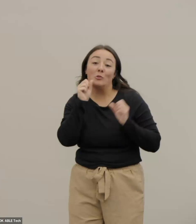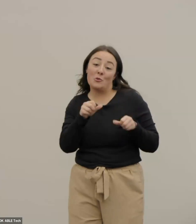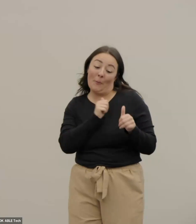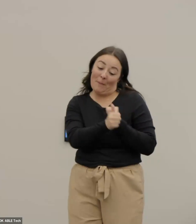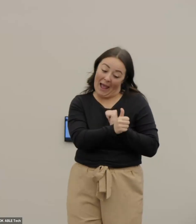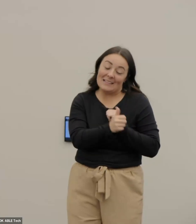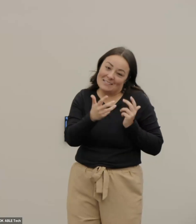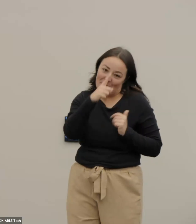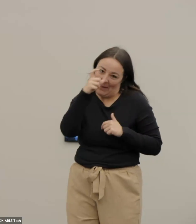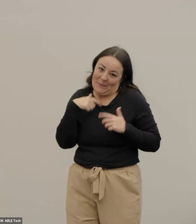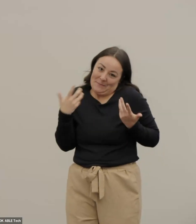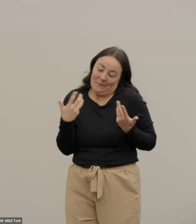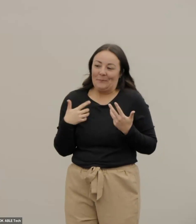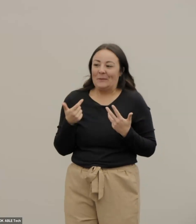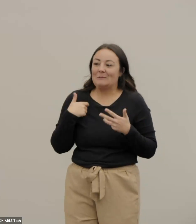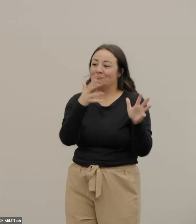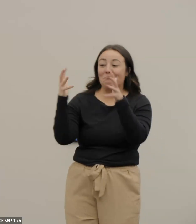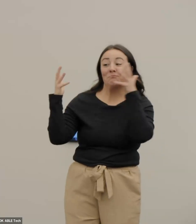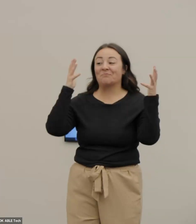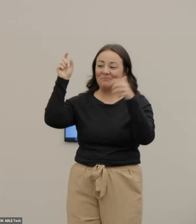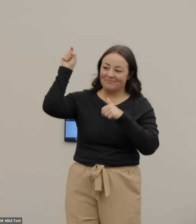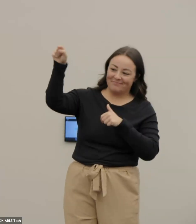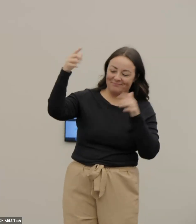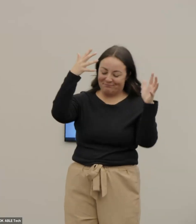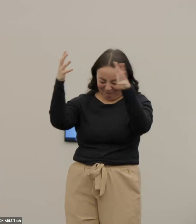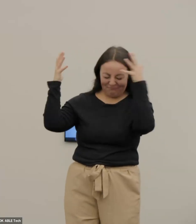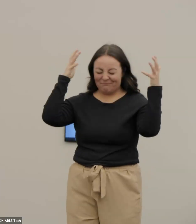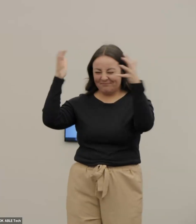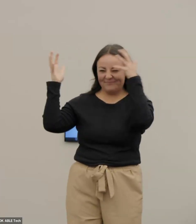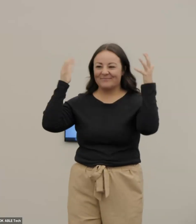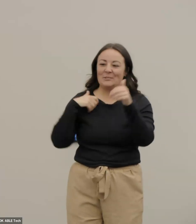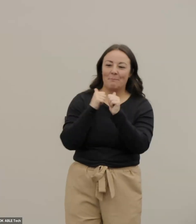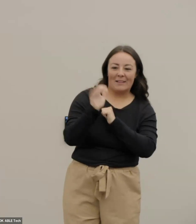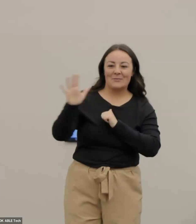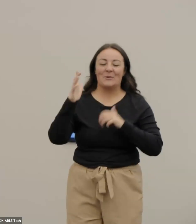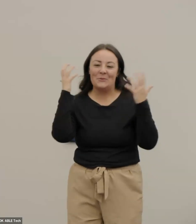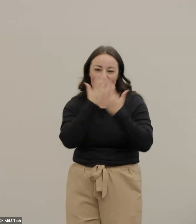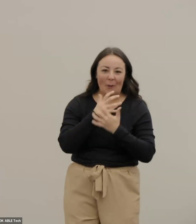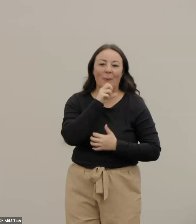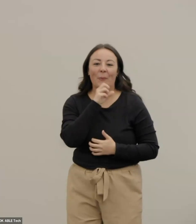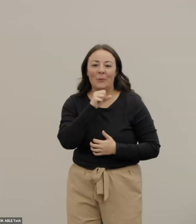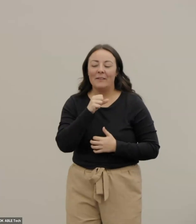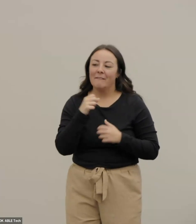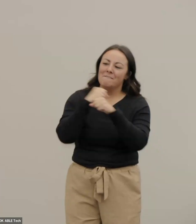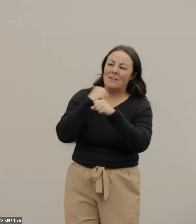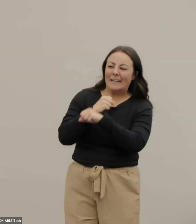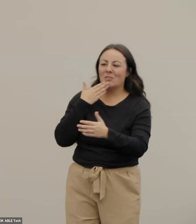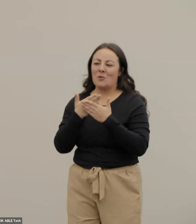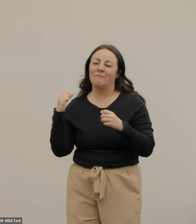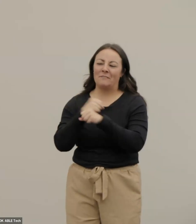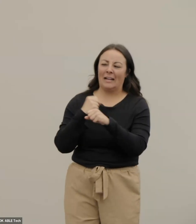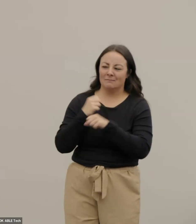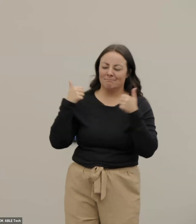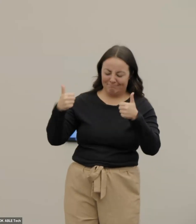Oh, very good. Good. Let's give her a round of applause. I love that. I love that. Fight the good fight. Fight the